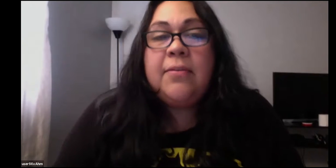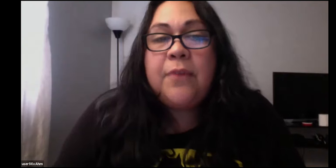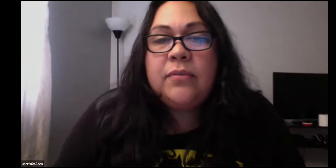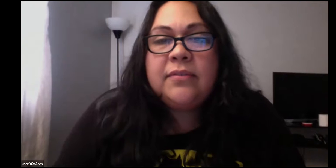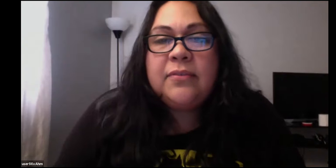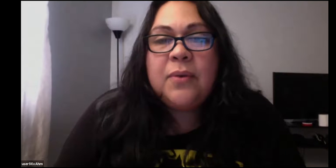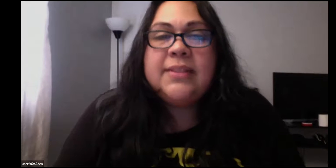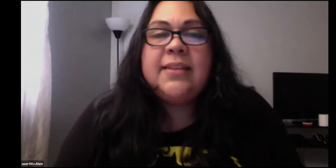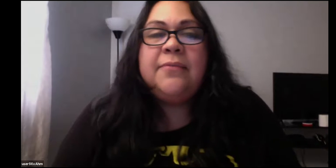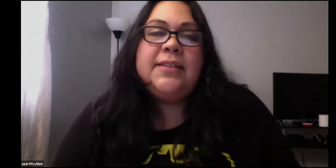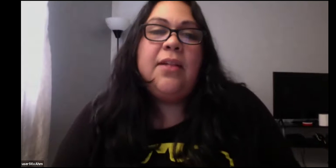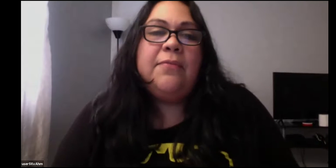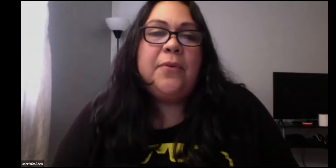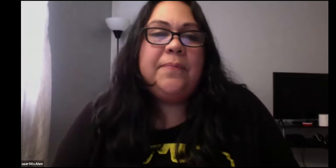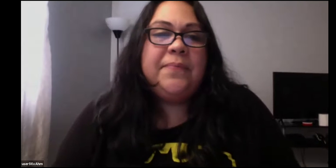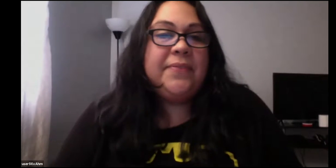phone. What was the sign for cell phone?